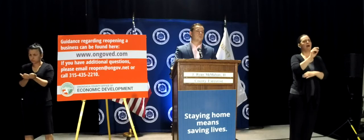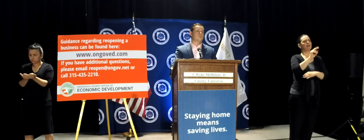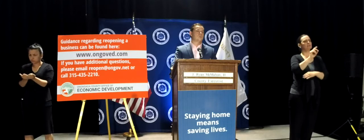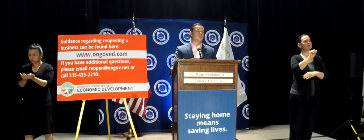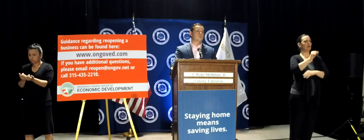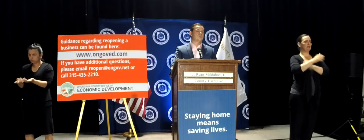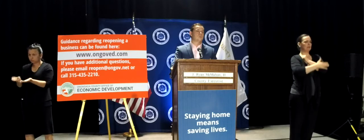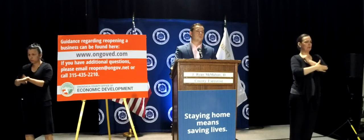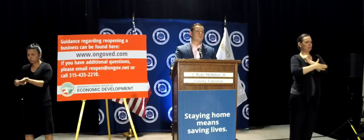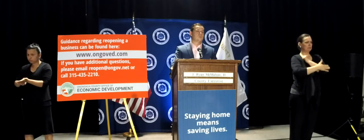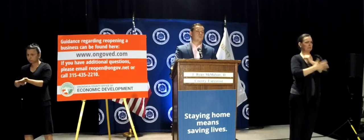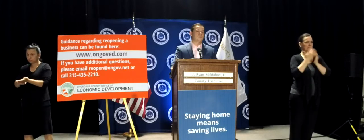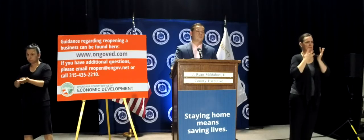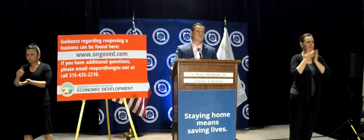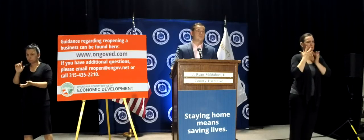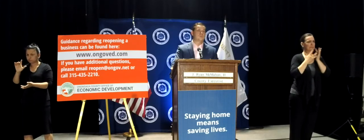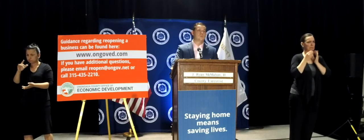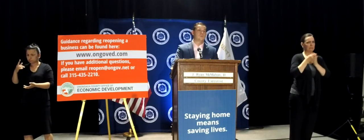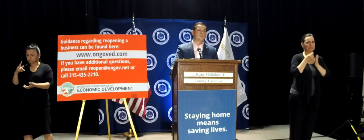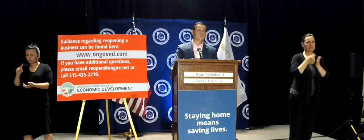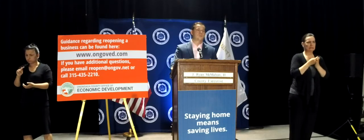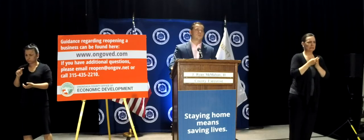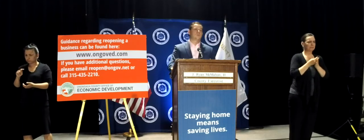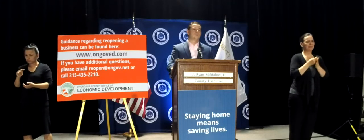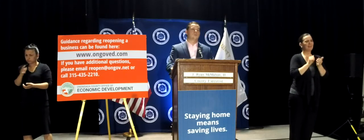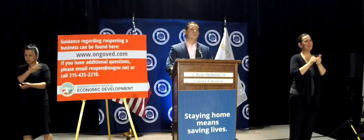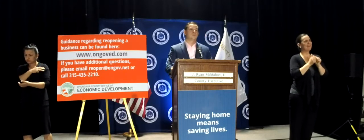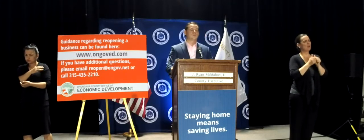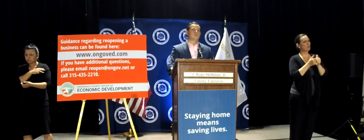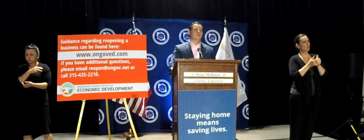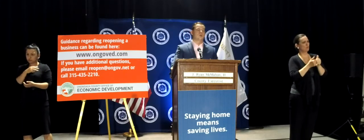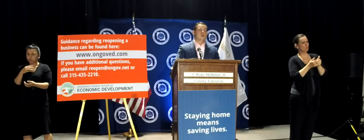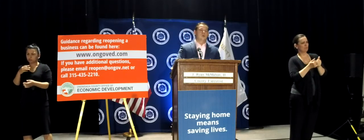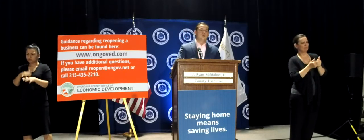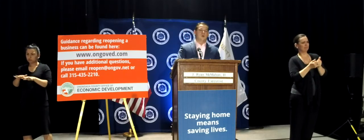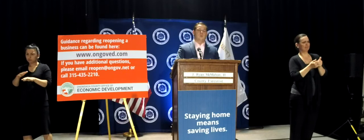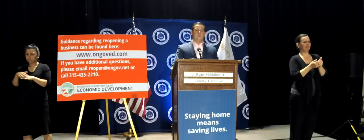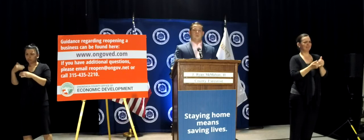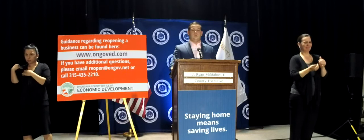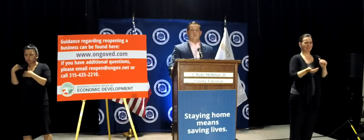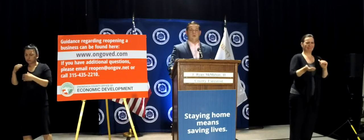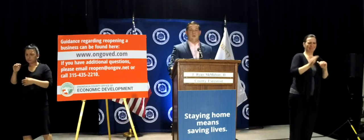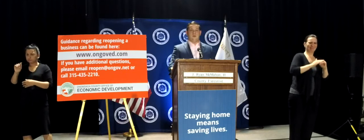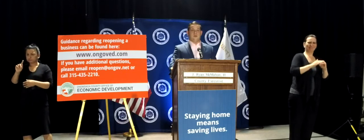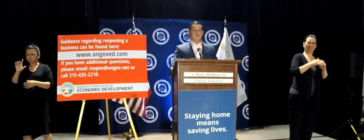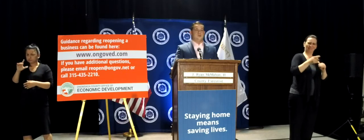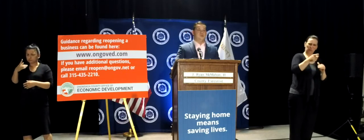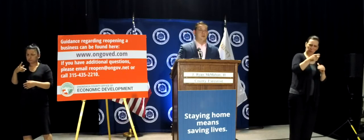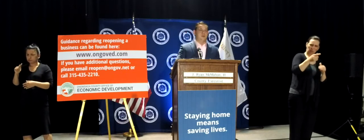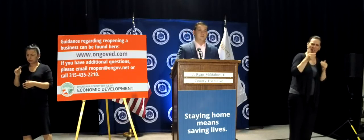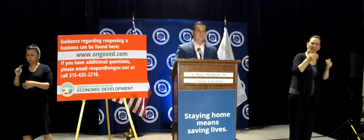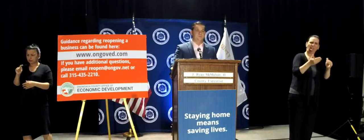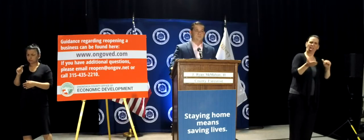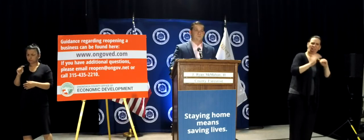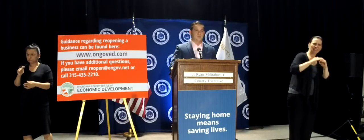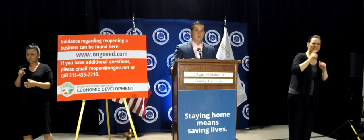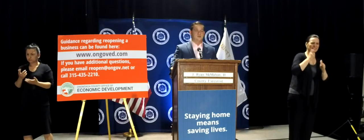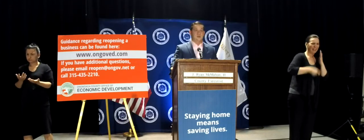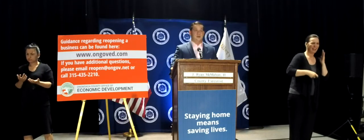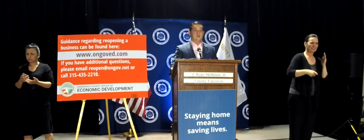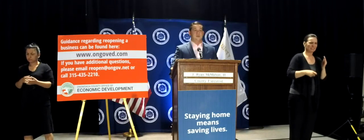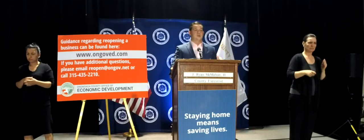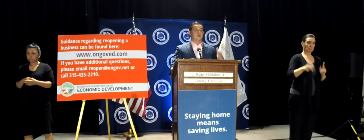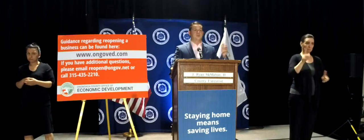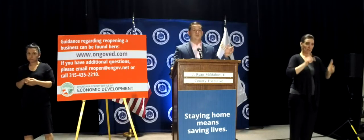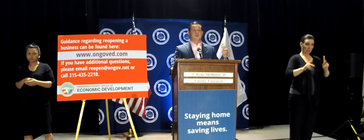to homeowners right now, property owners right now, who are also hurting. So here's the situation, and